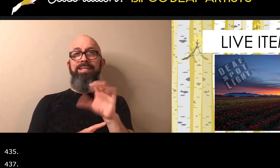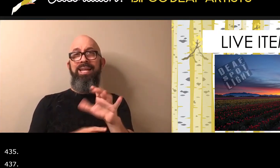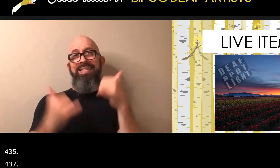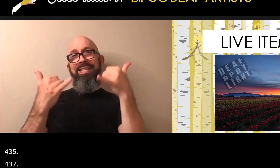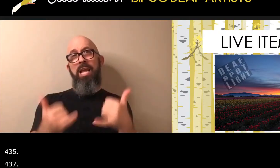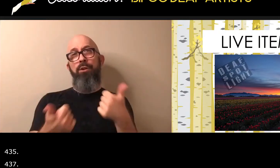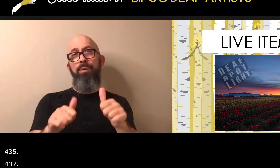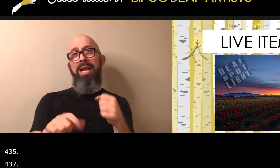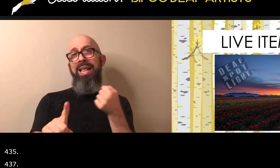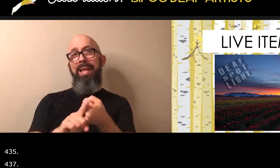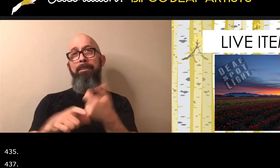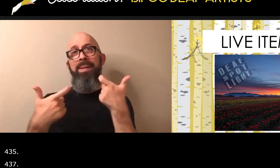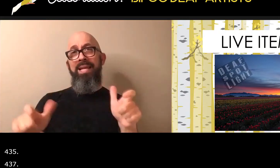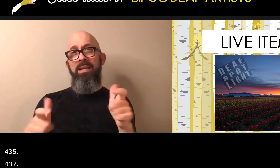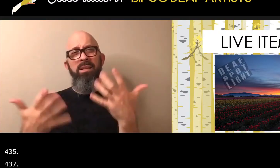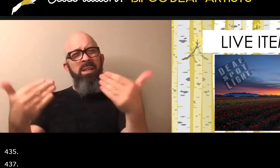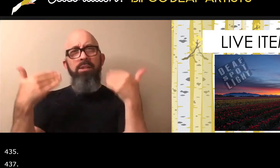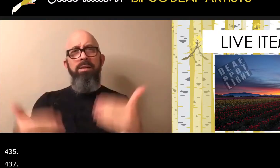30 seconds left.